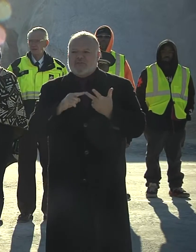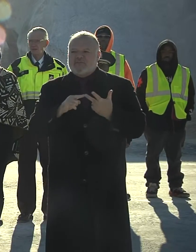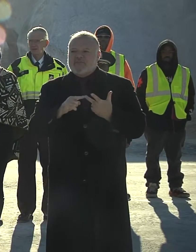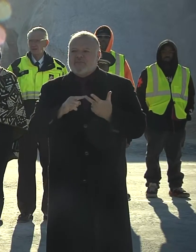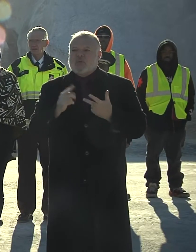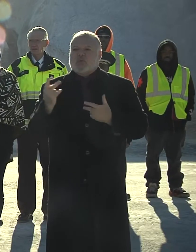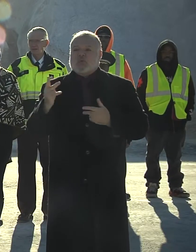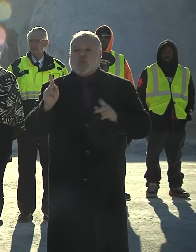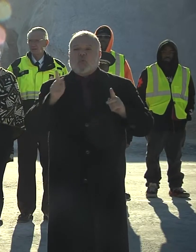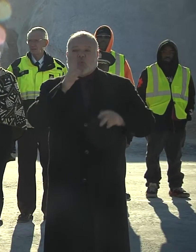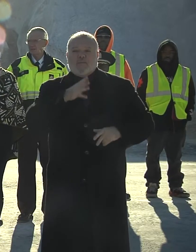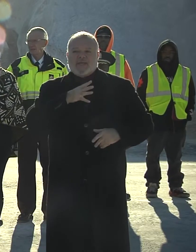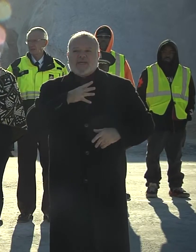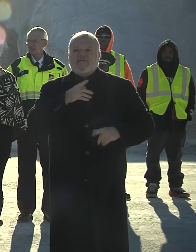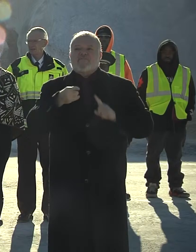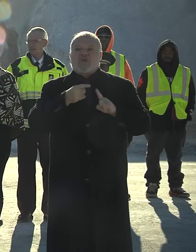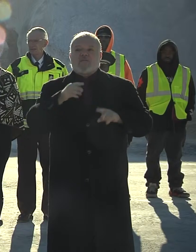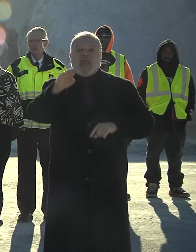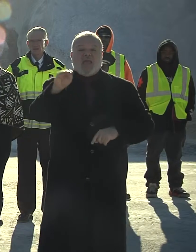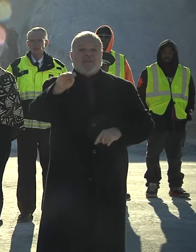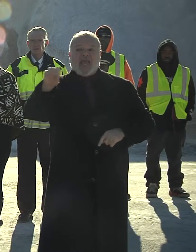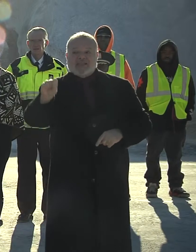Contracting based right here in Roxbury.